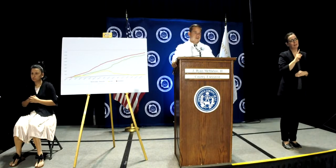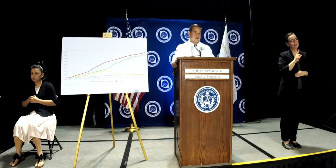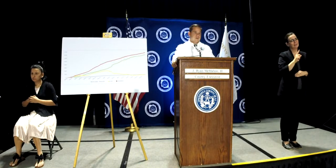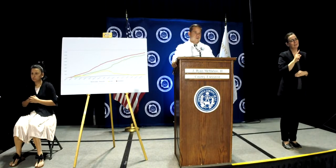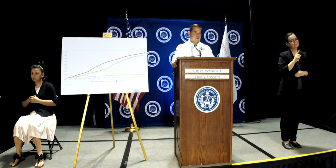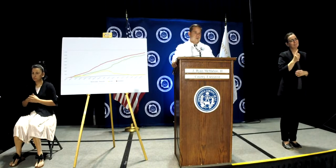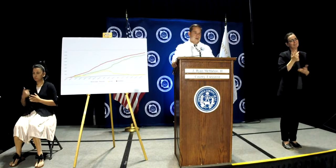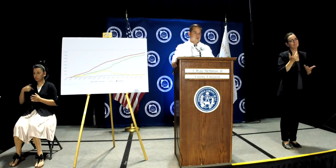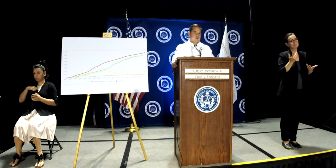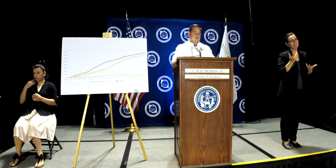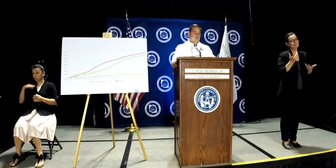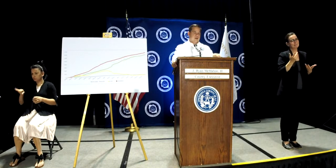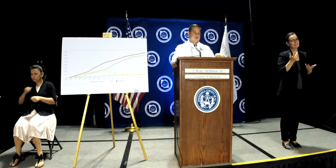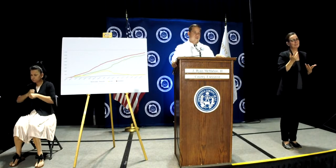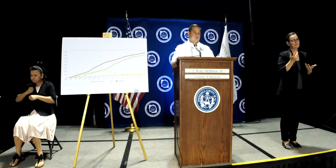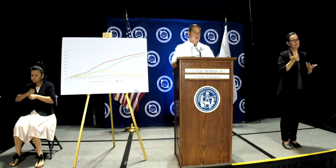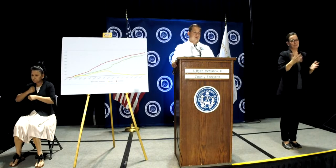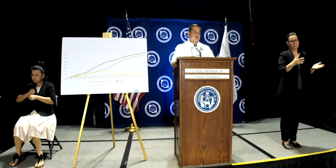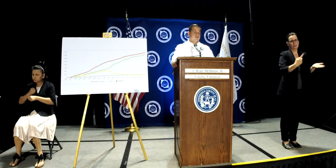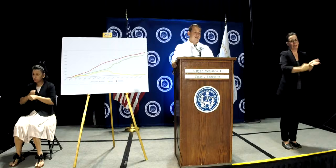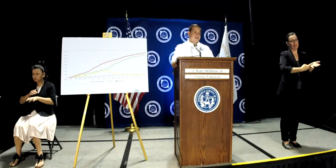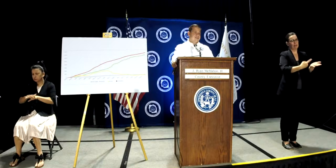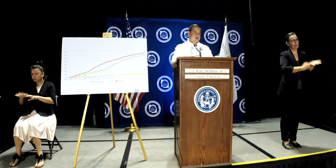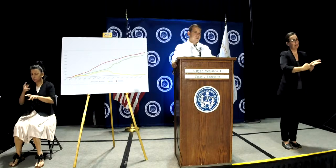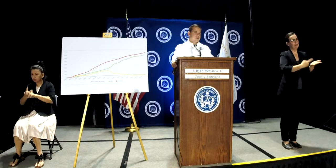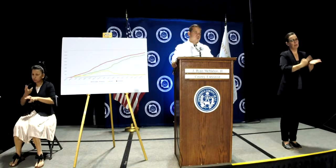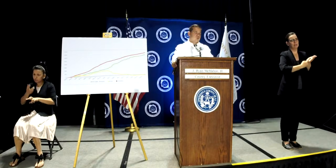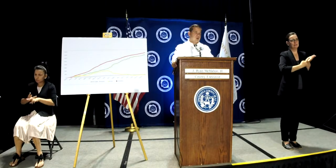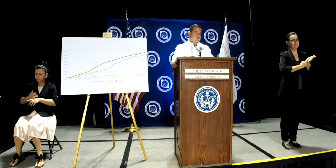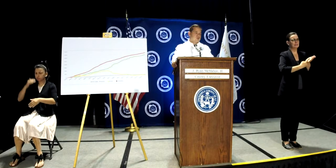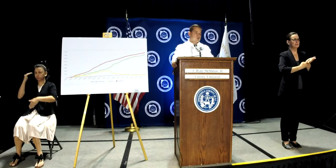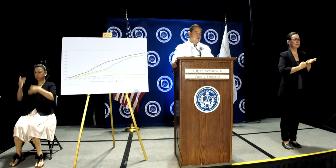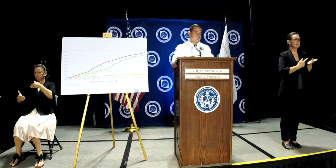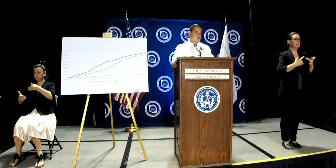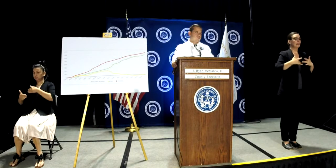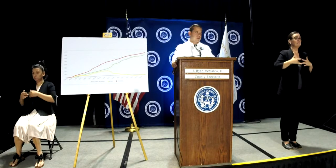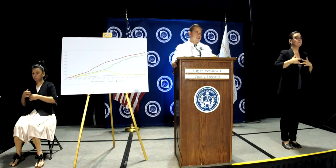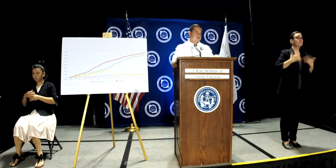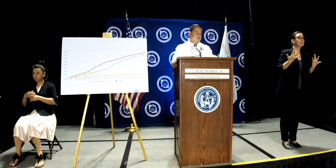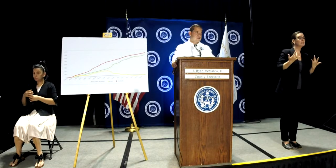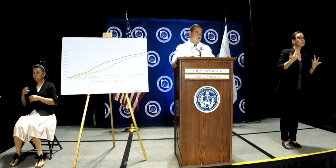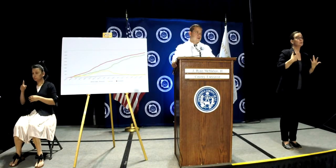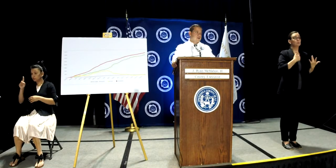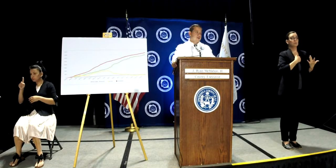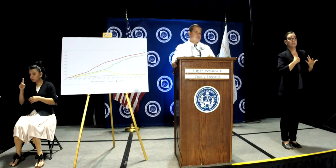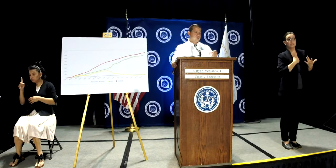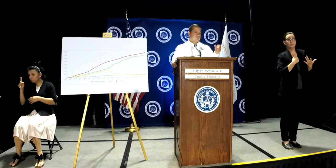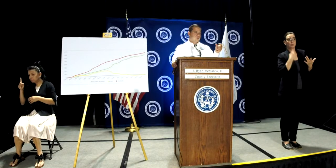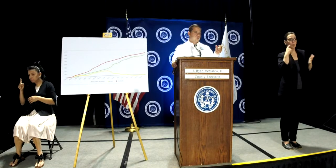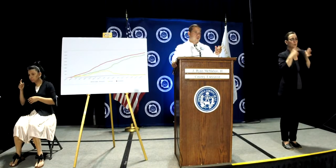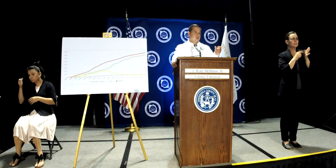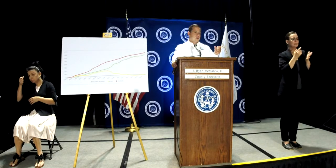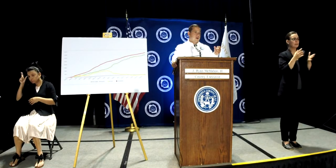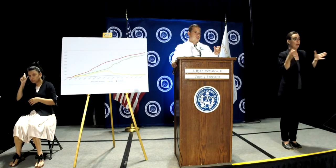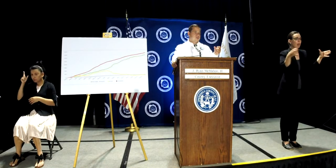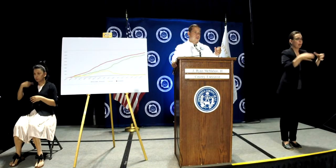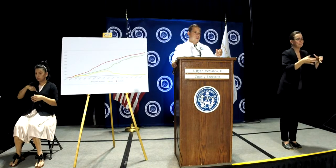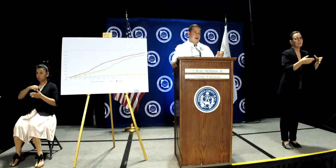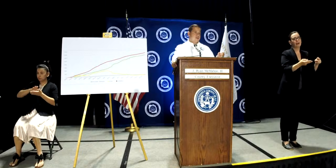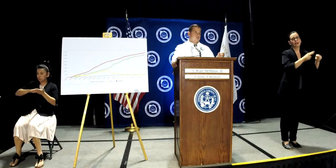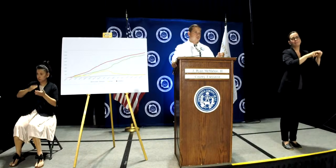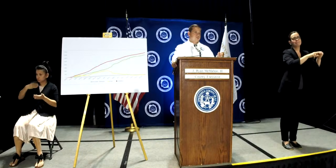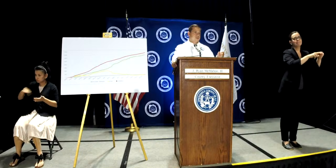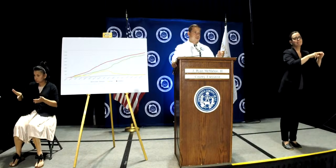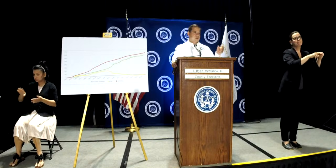I talked about this a little bit last week. We had some events that led to clusters of cases. And so if you, just